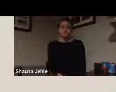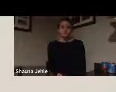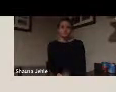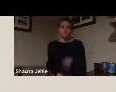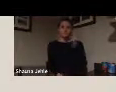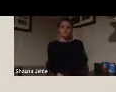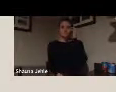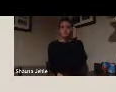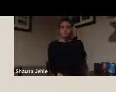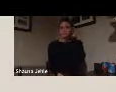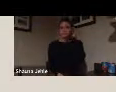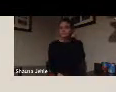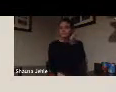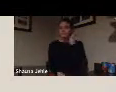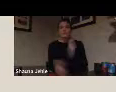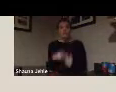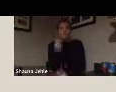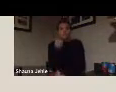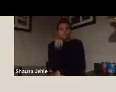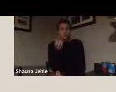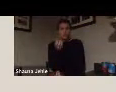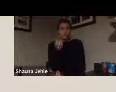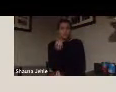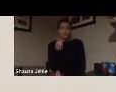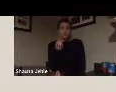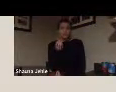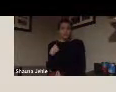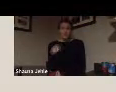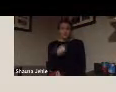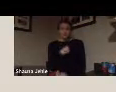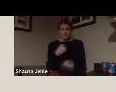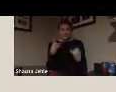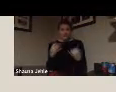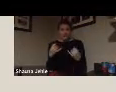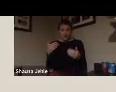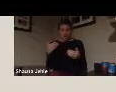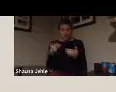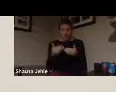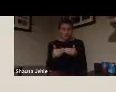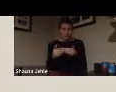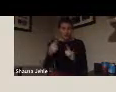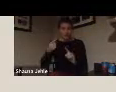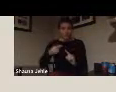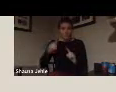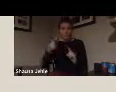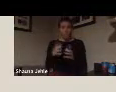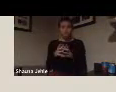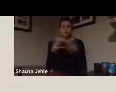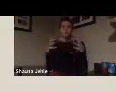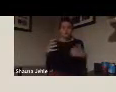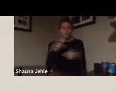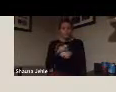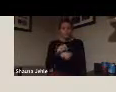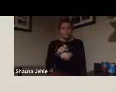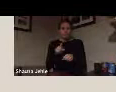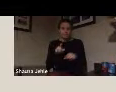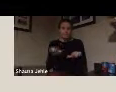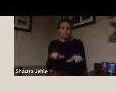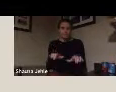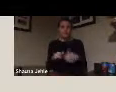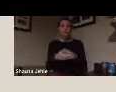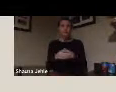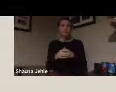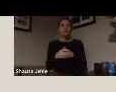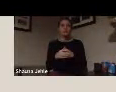And then, so we're at the point that there's so much work to be done. There